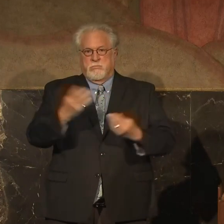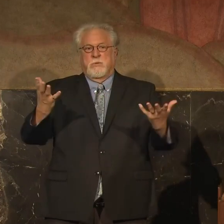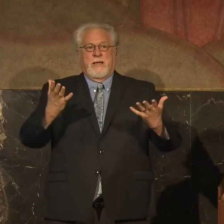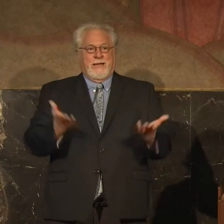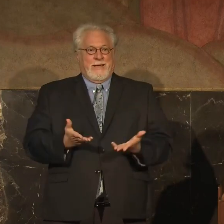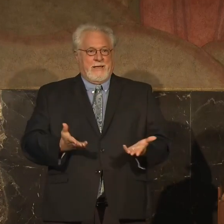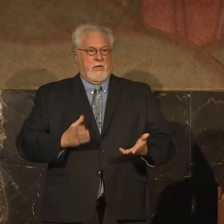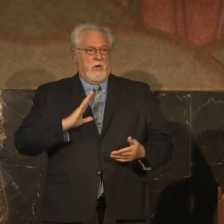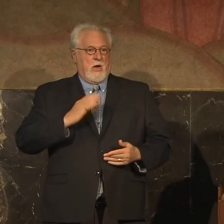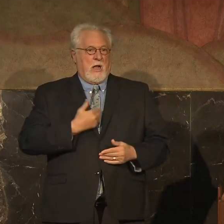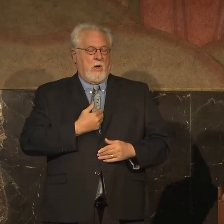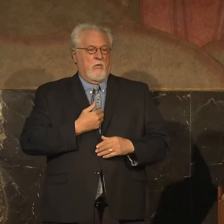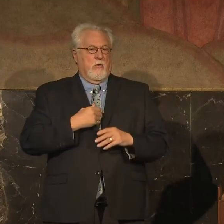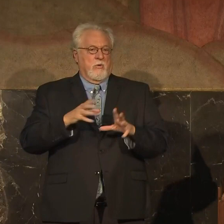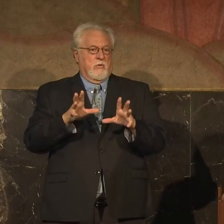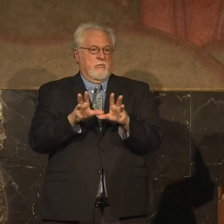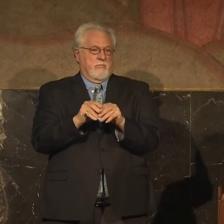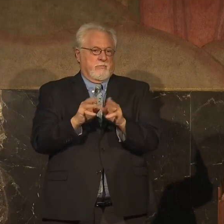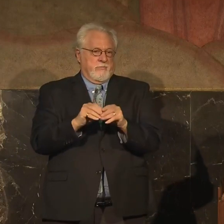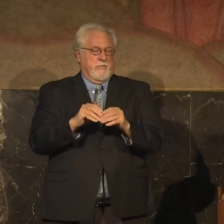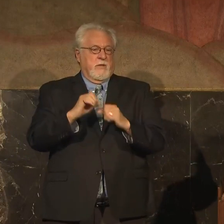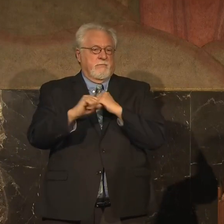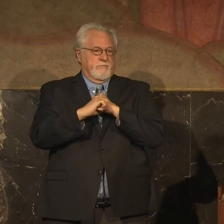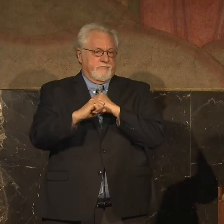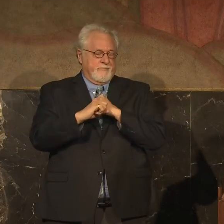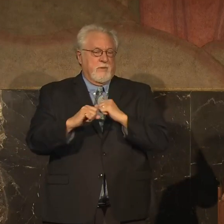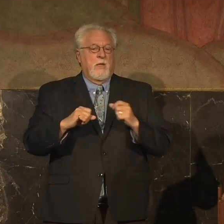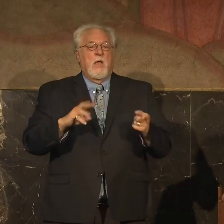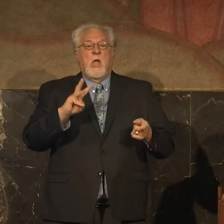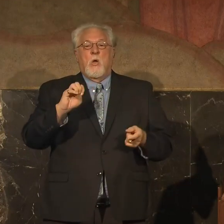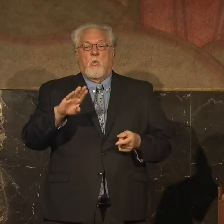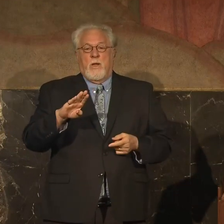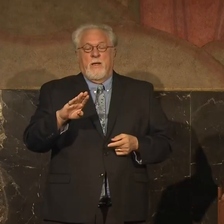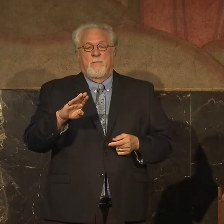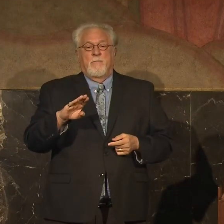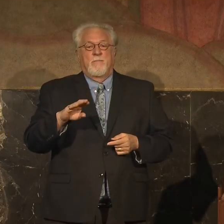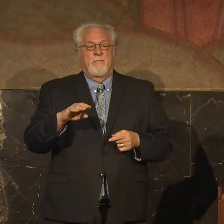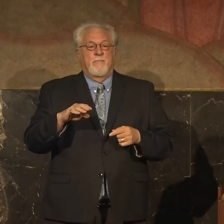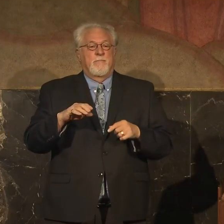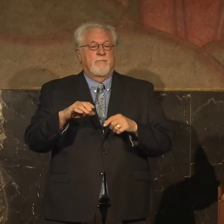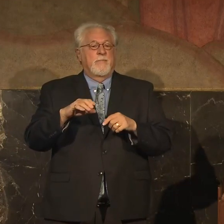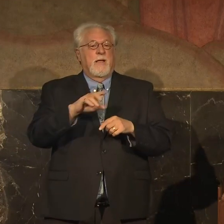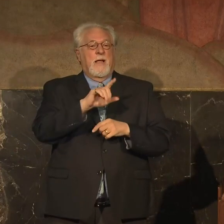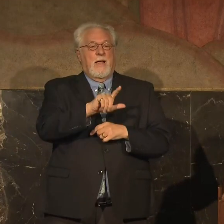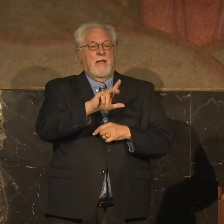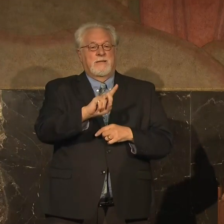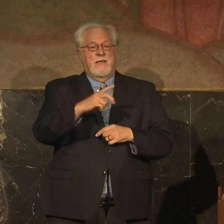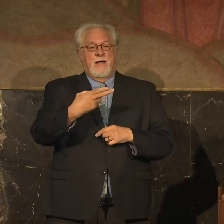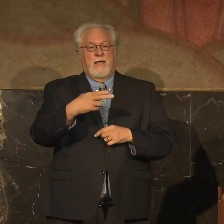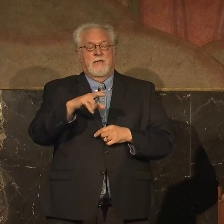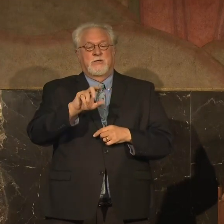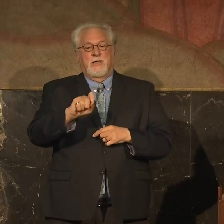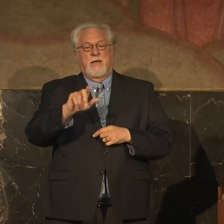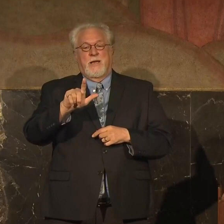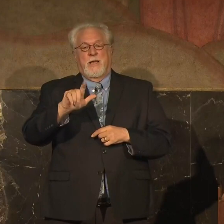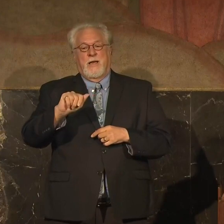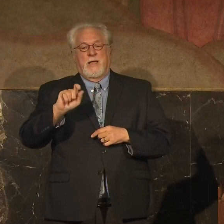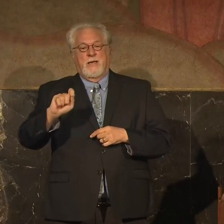well at our press conferences. The website that you can get this information is